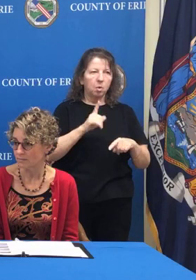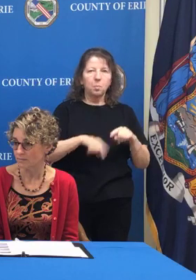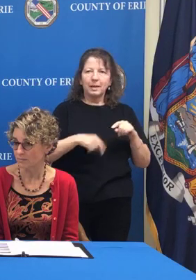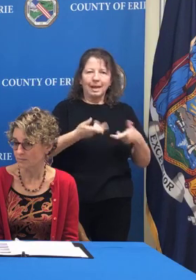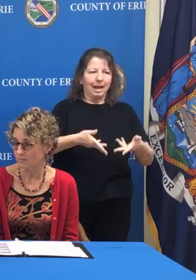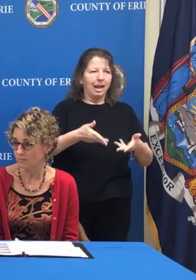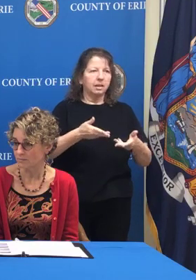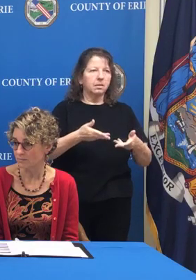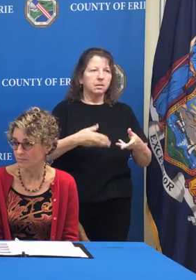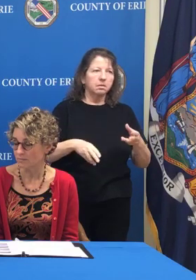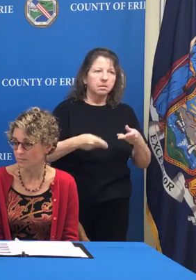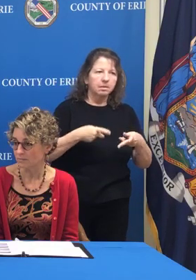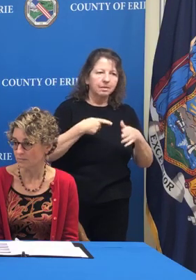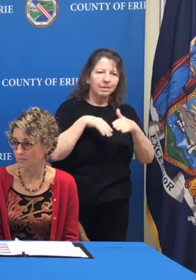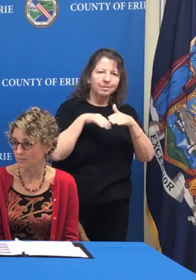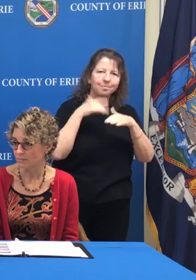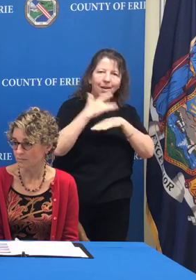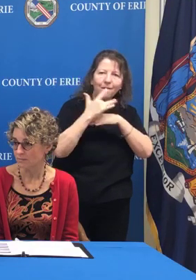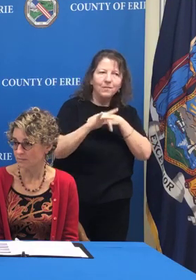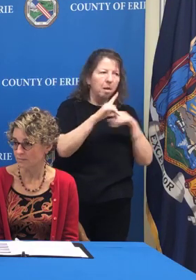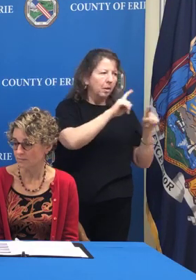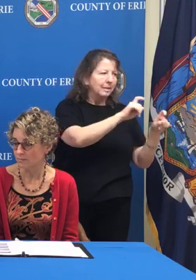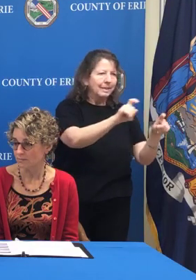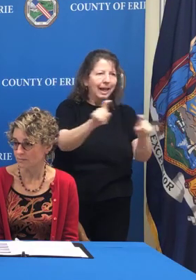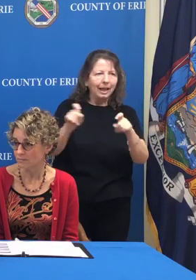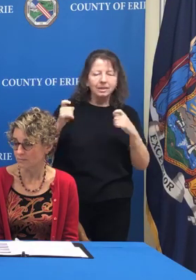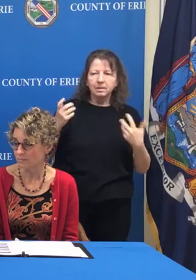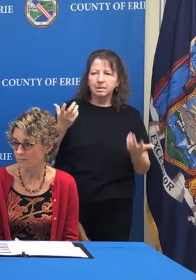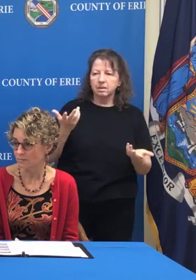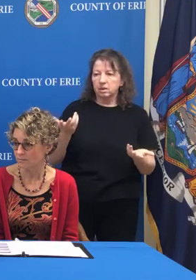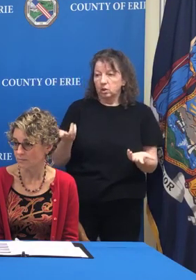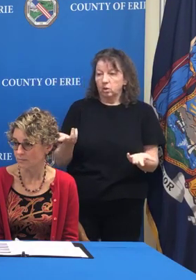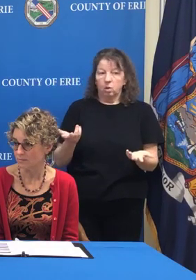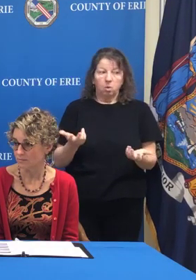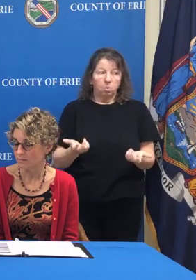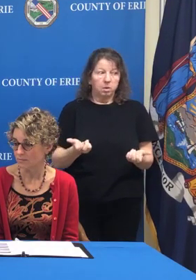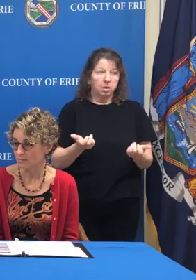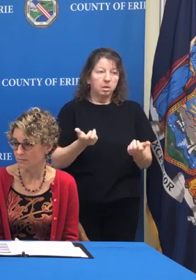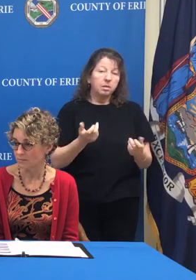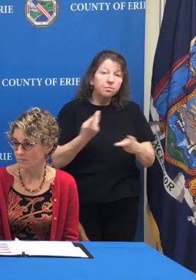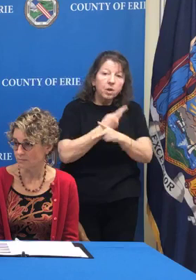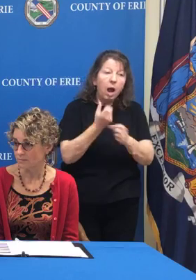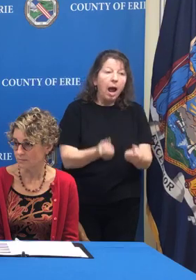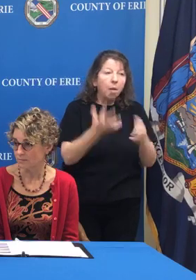testing and to see how much of a community spread we have.